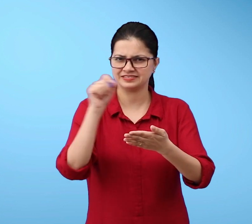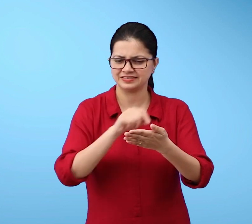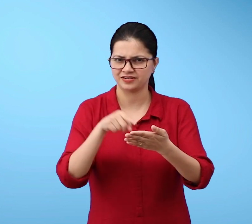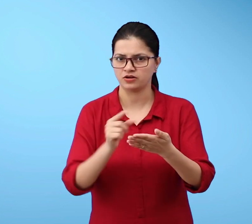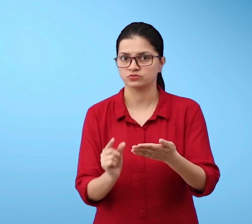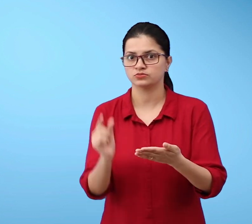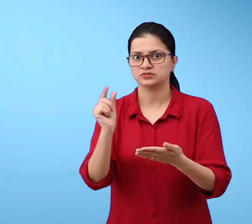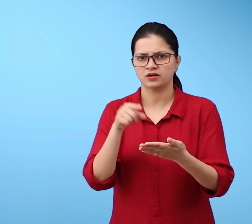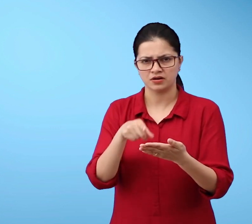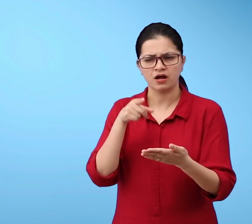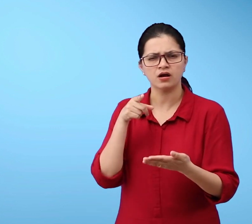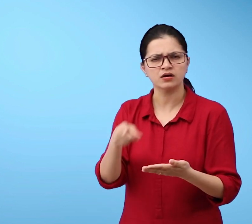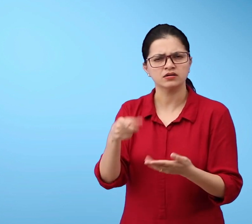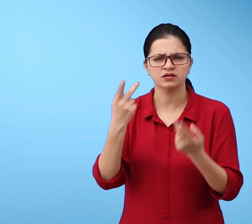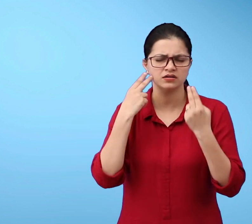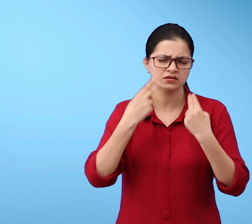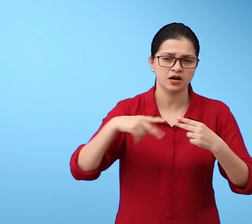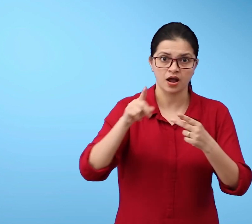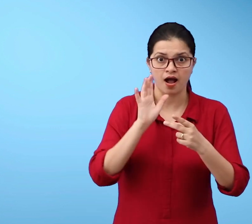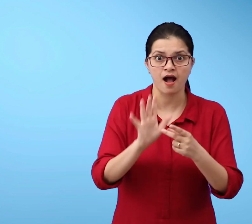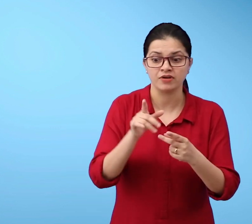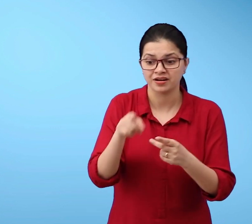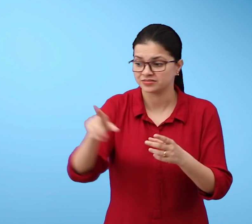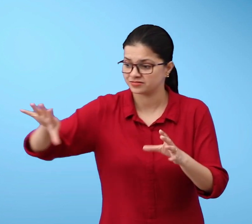from one of the most famous Upanishads,